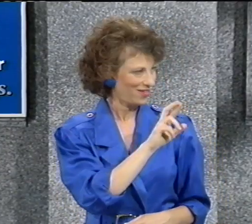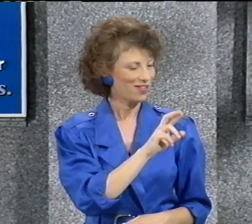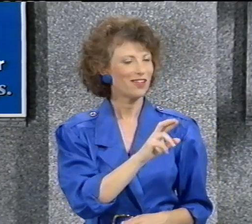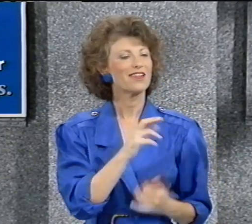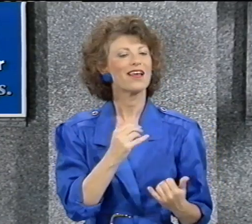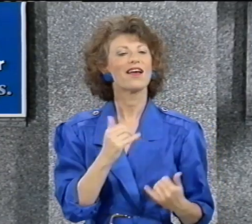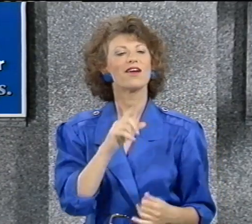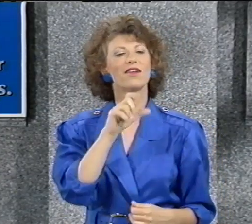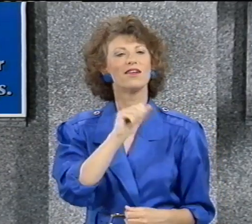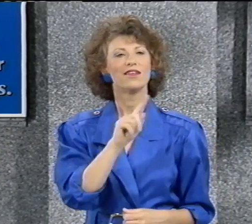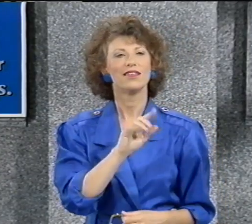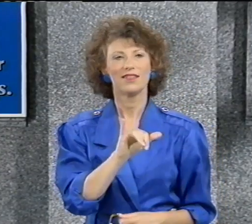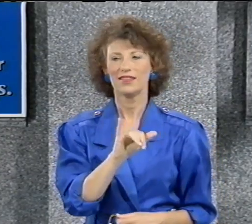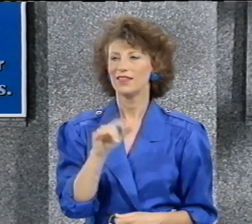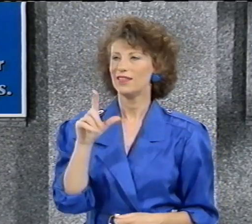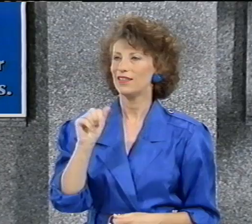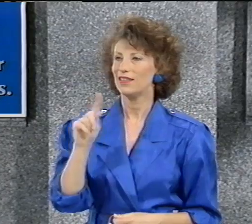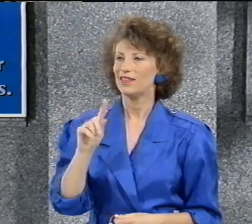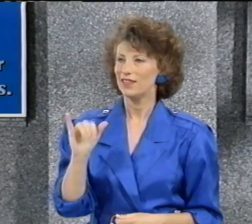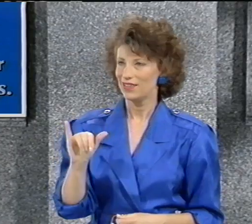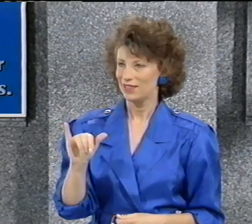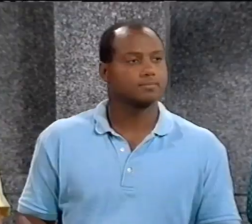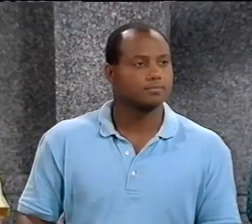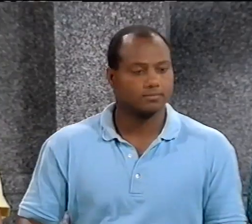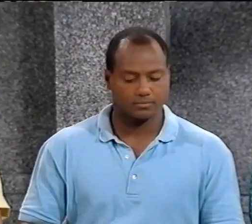Right. Try this one.